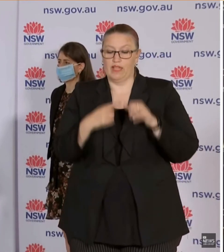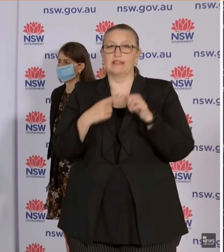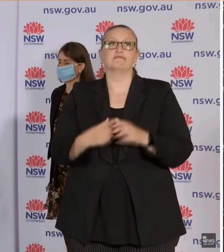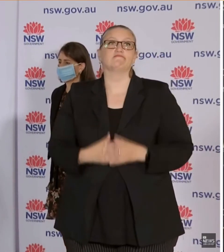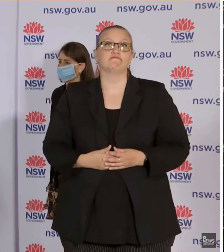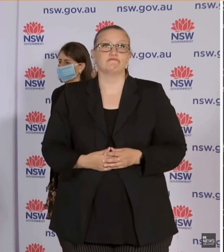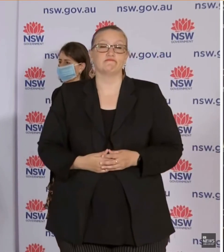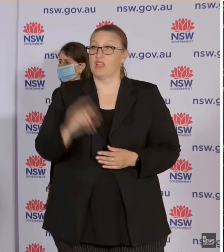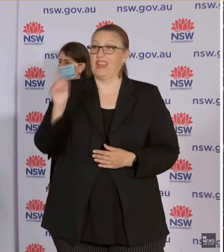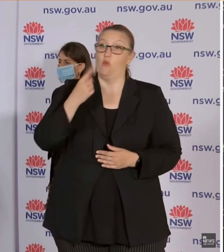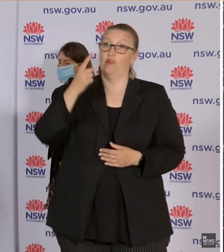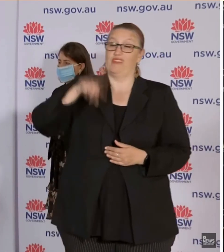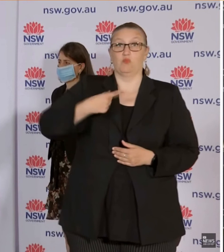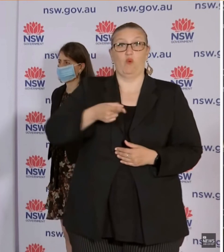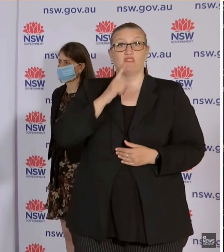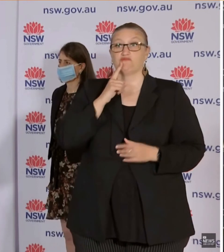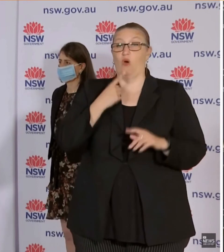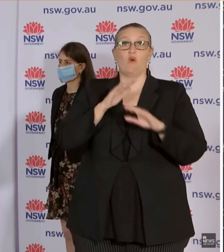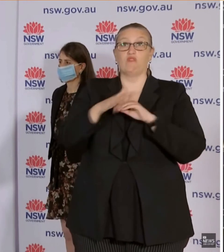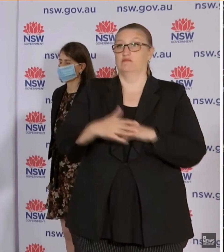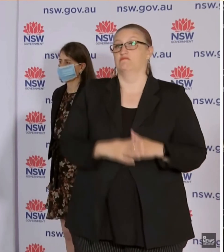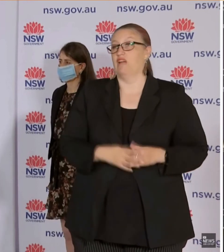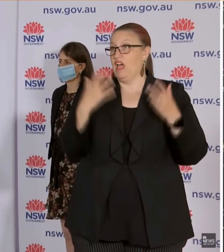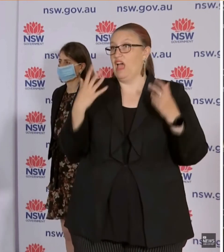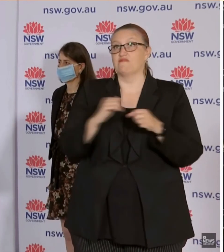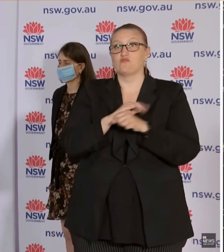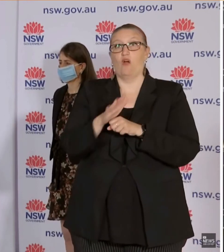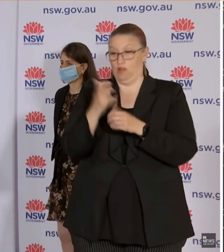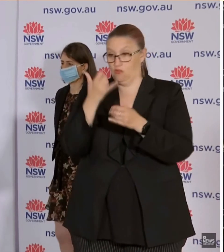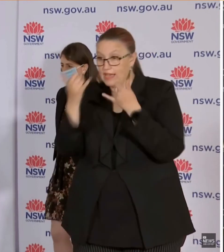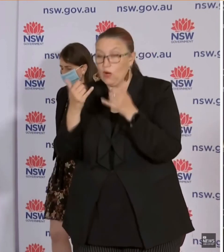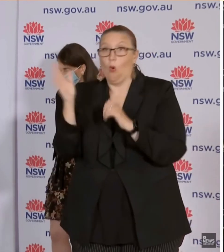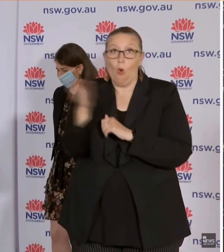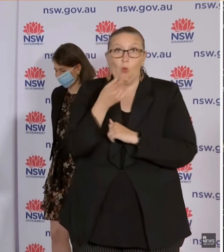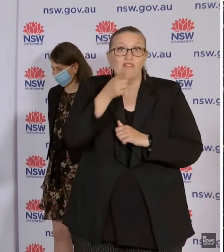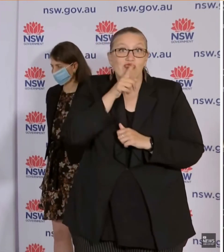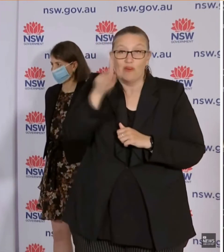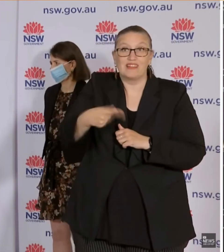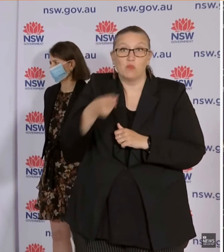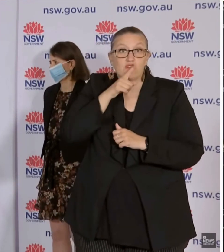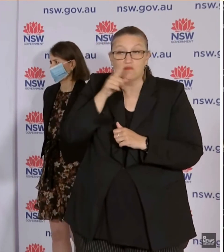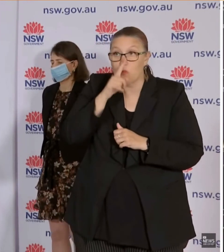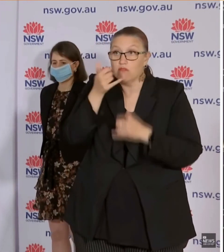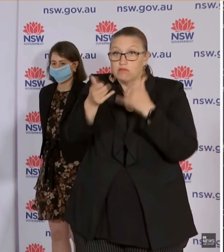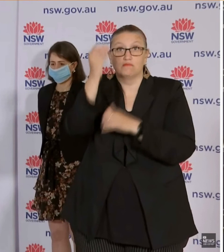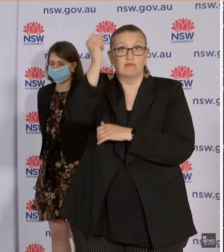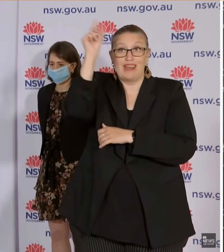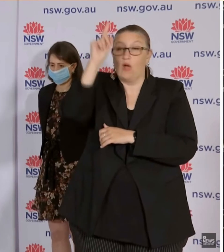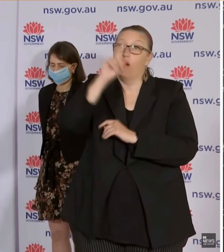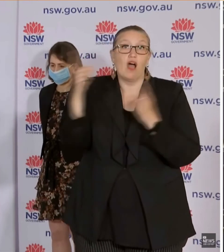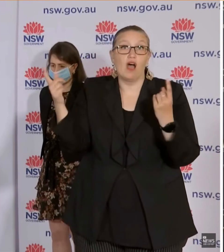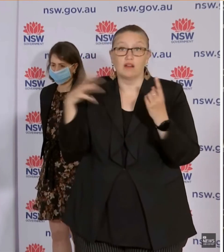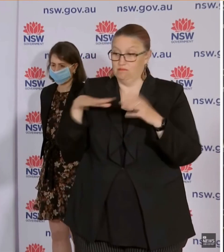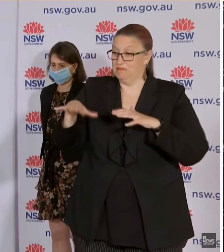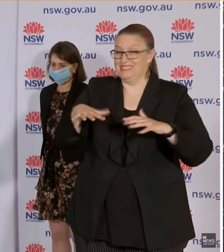manage. I'm not going to walk away from that. But I'm really pleased to say that we've put in a range of things, and I just want to thank the community for responding.